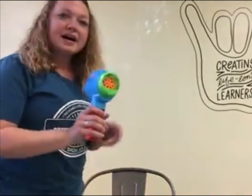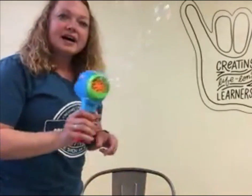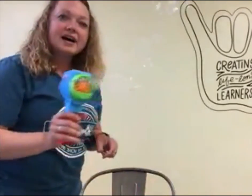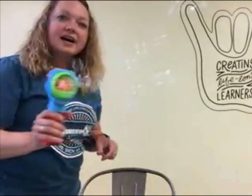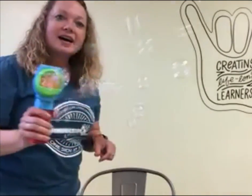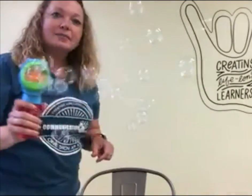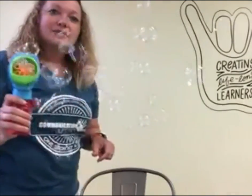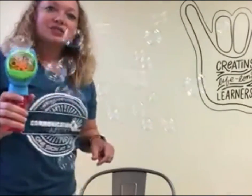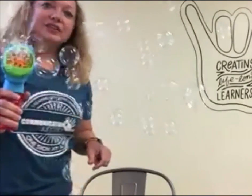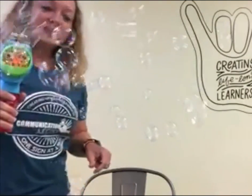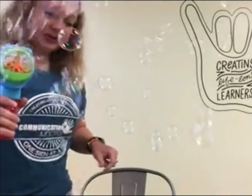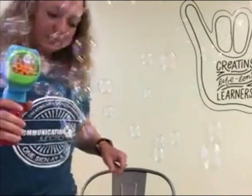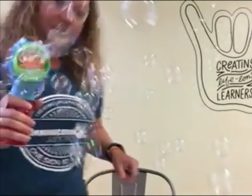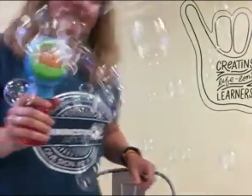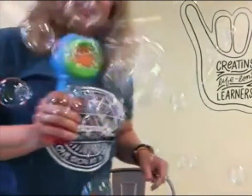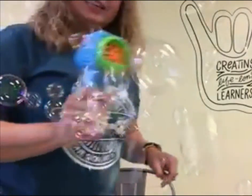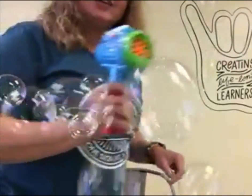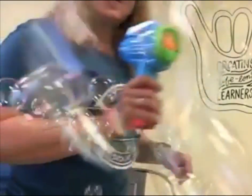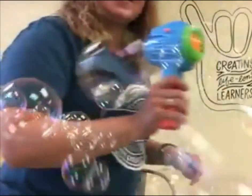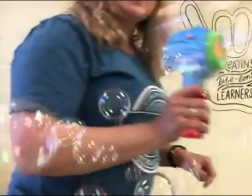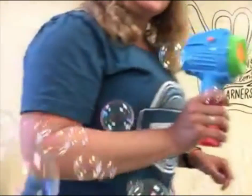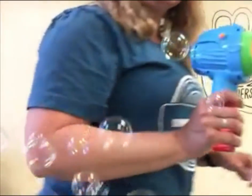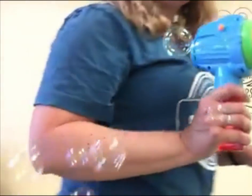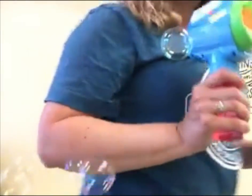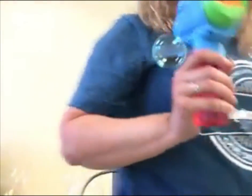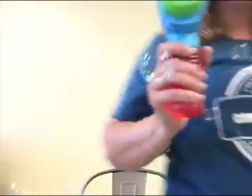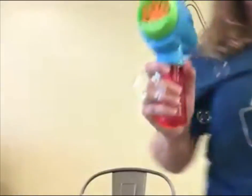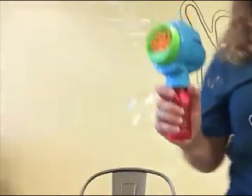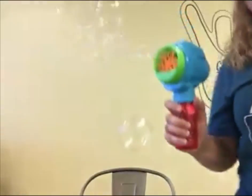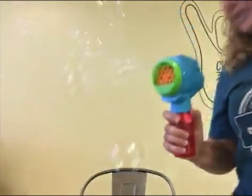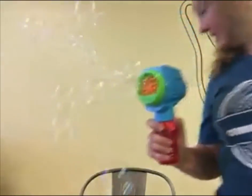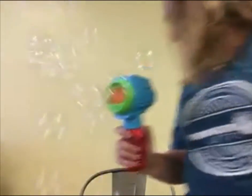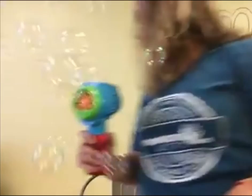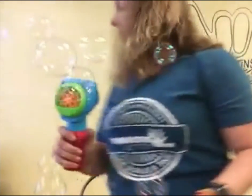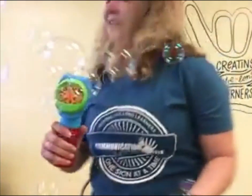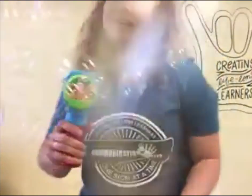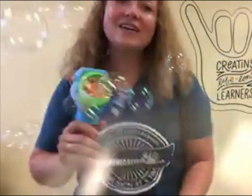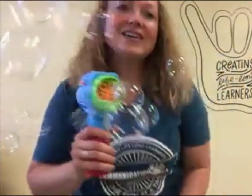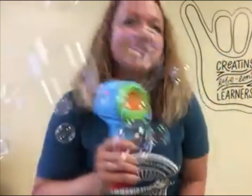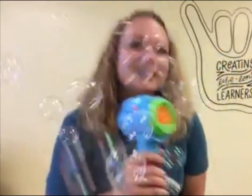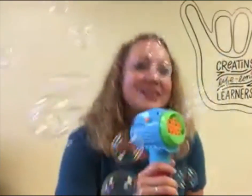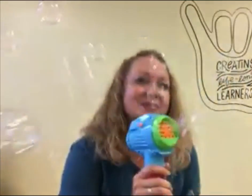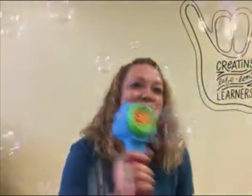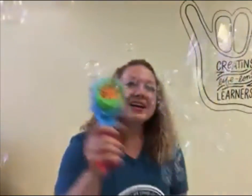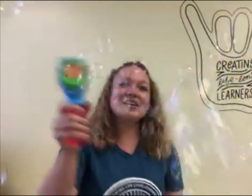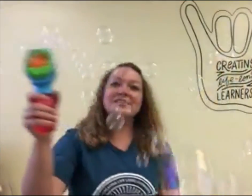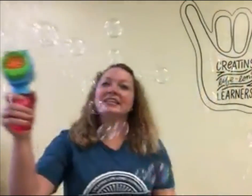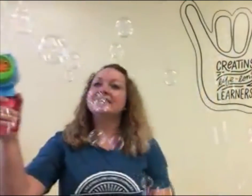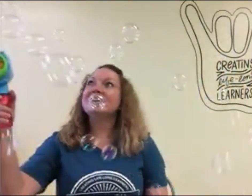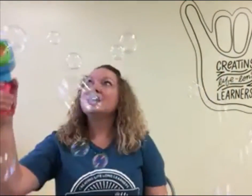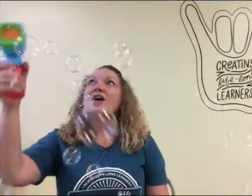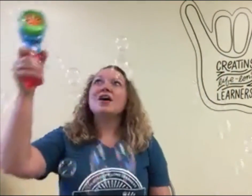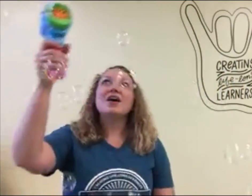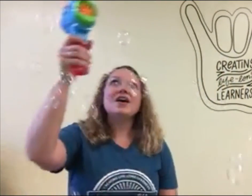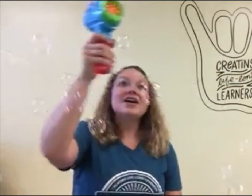Bubbles floating all around, all around, all